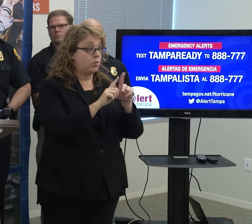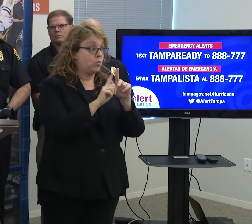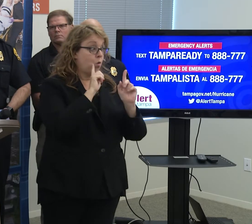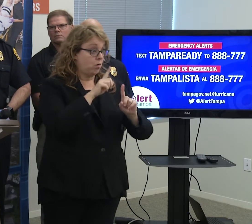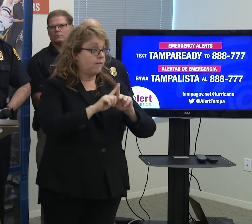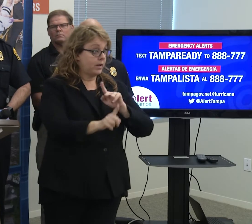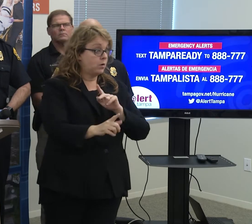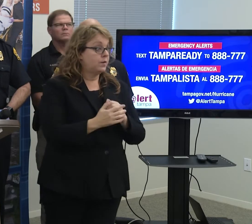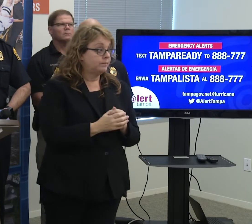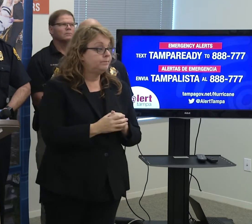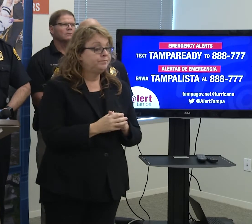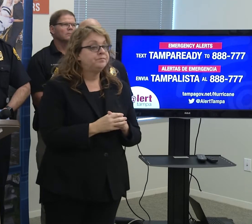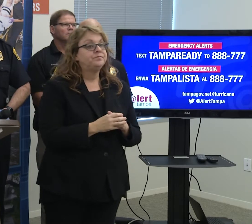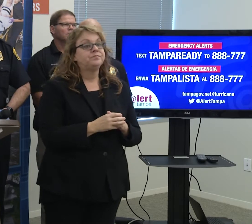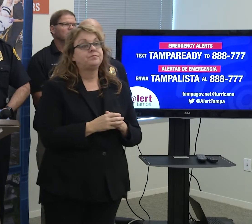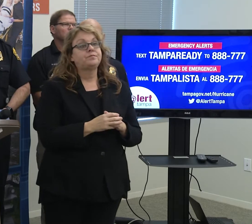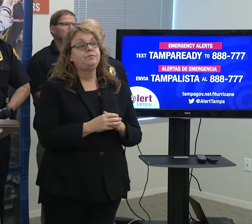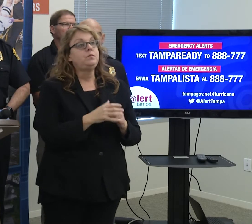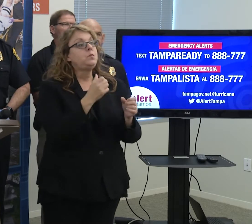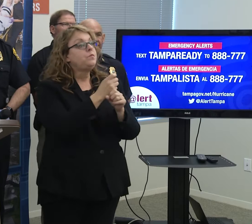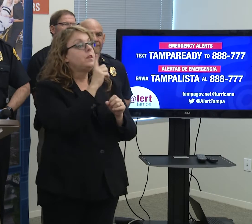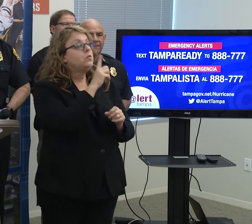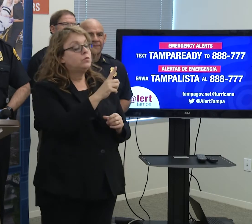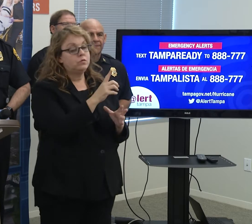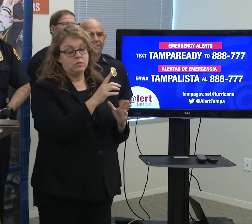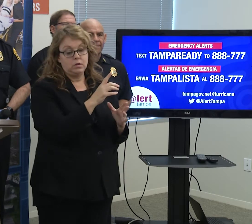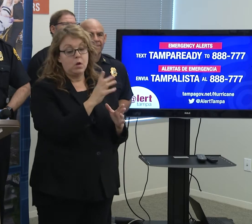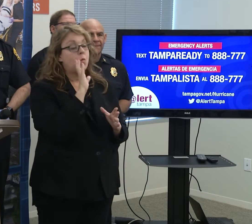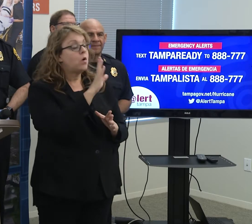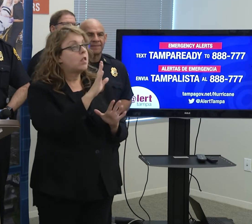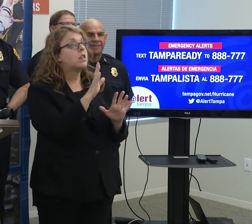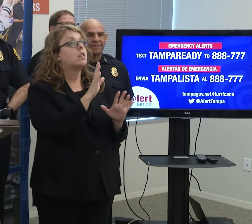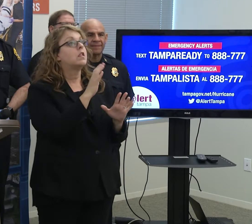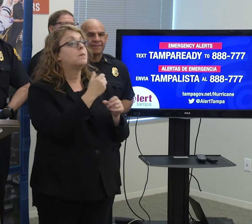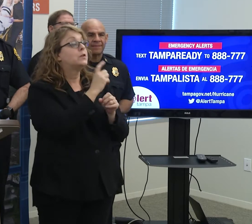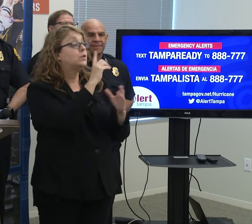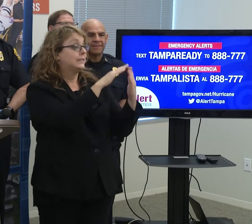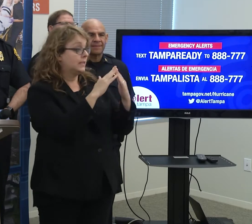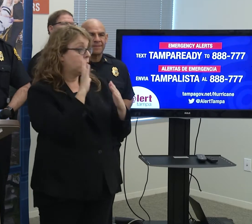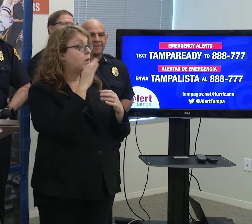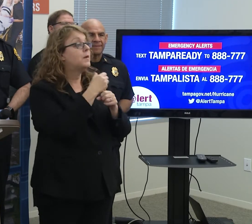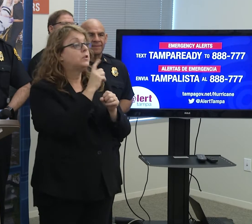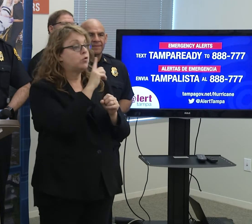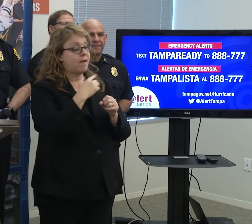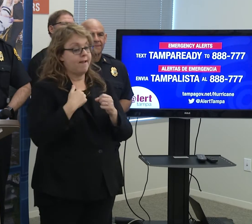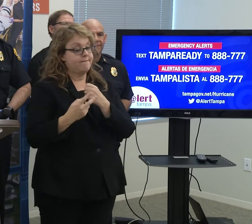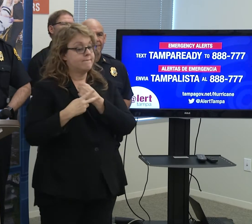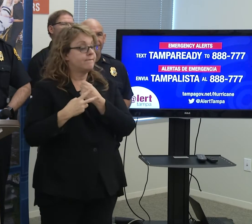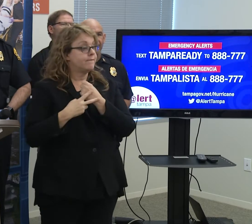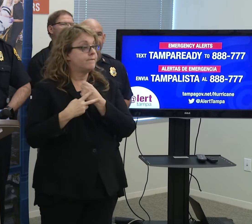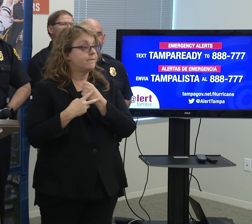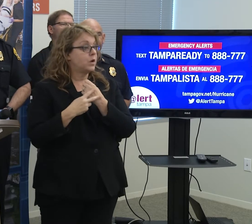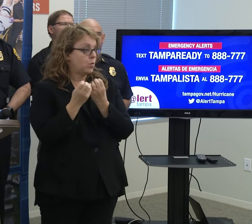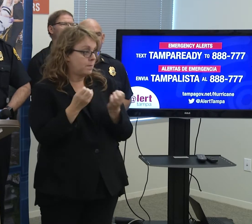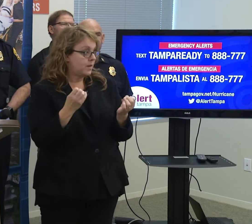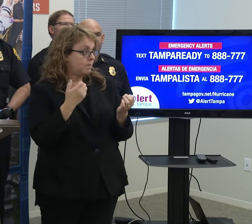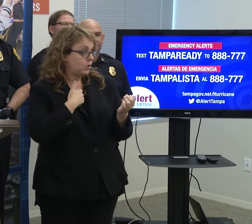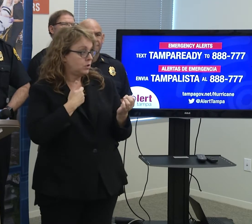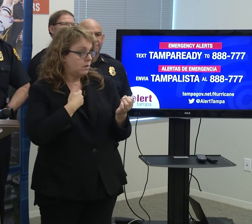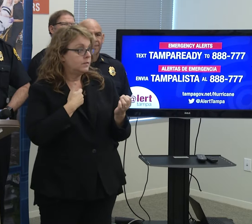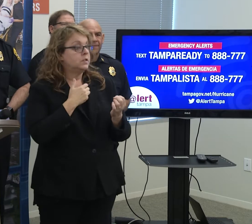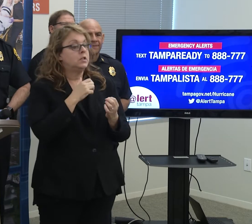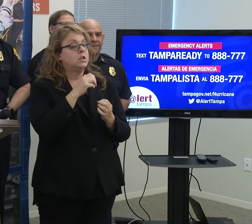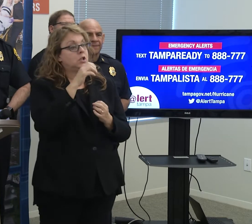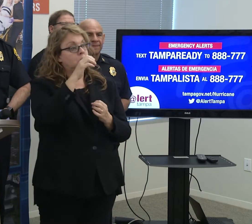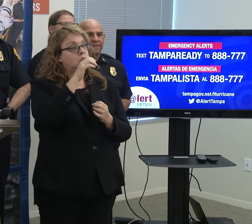do that. Make sure that we will make sure, the city will make sure that we have pre-staged equipment. Chief